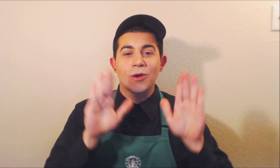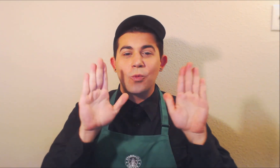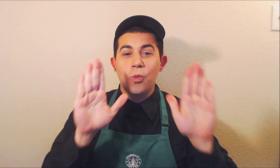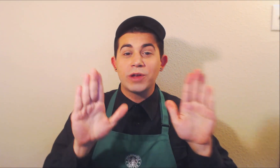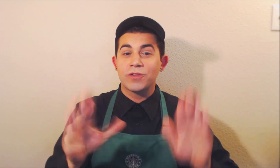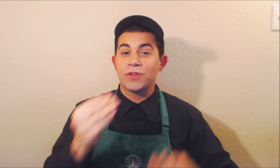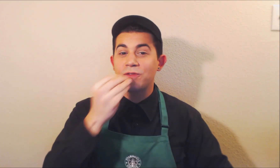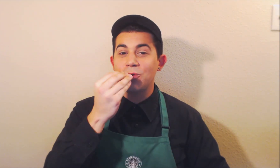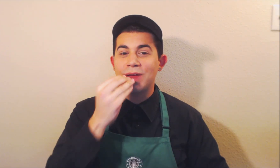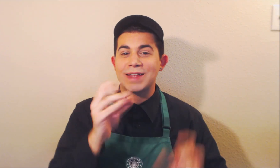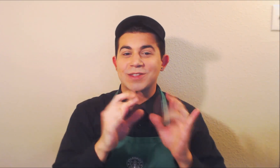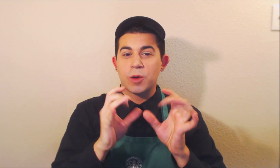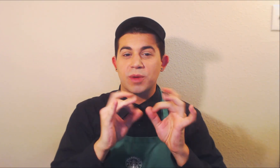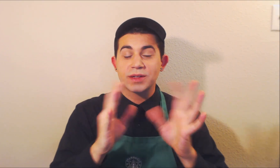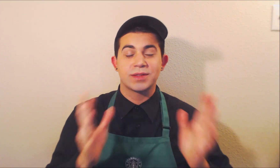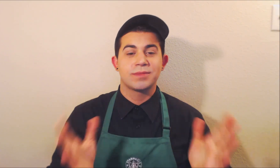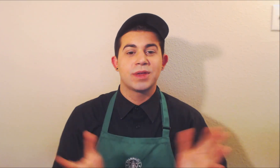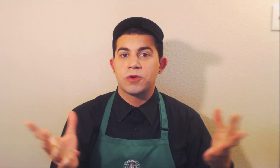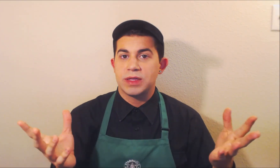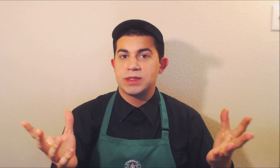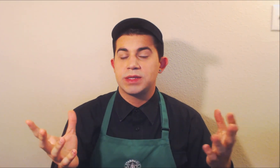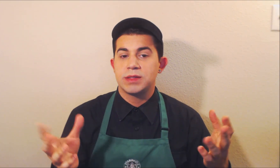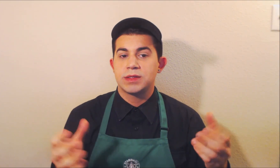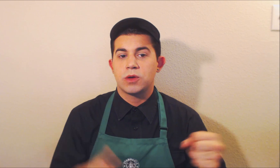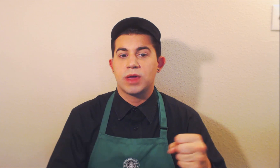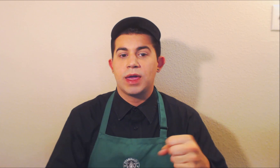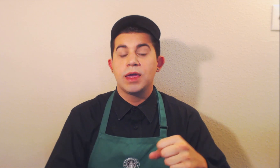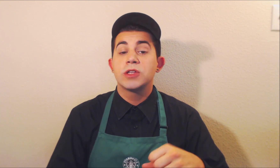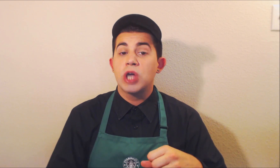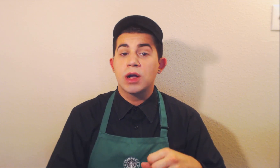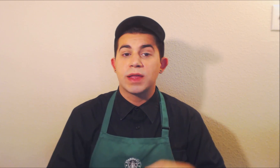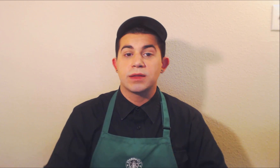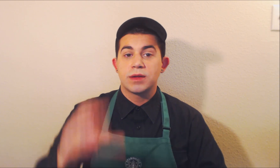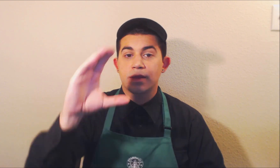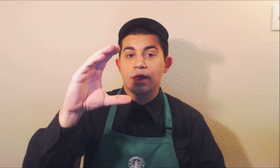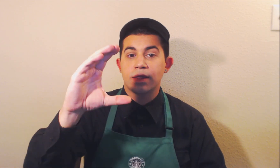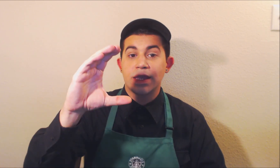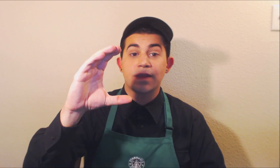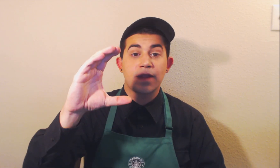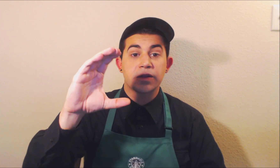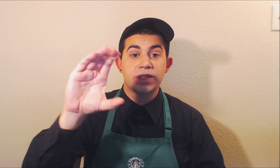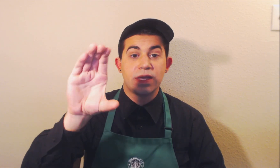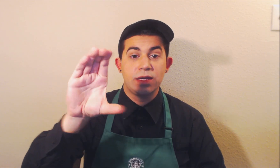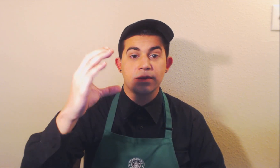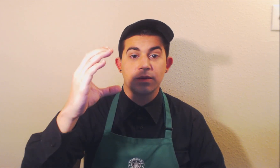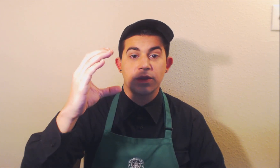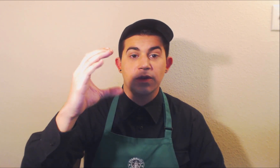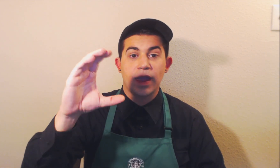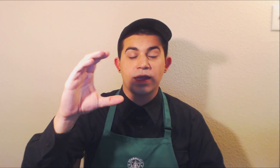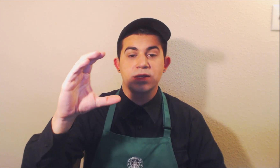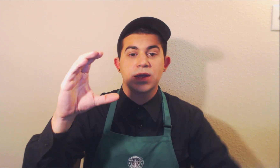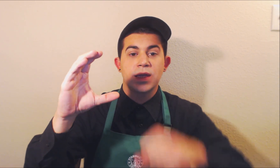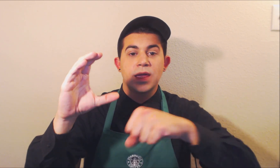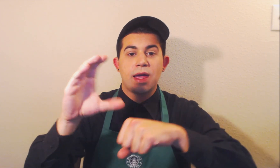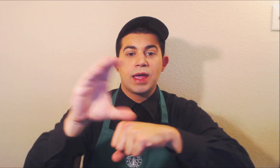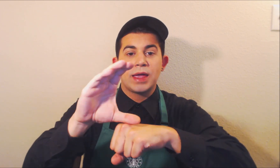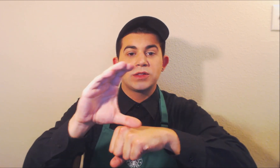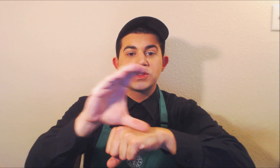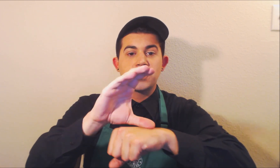our wonderful food at Starbucks. For instance, okay, chocolate. Take the letter C with your hand and